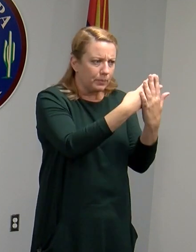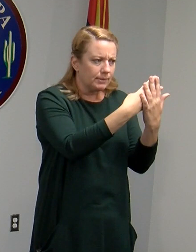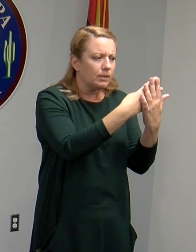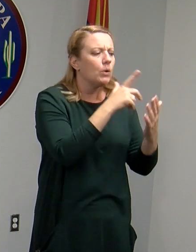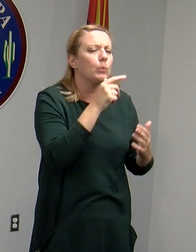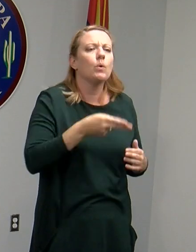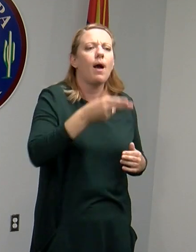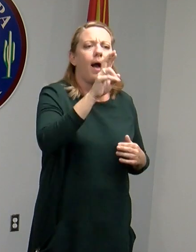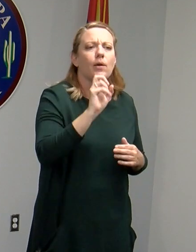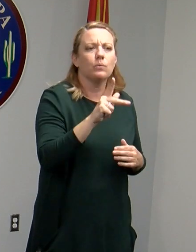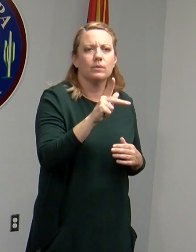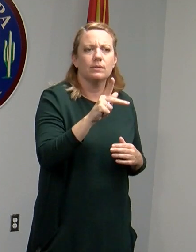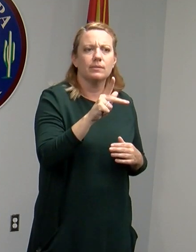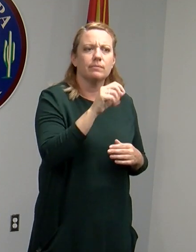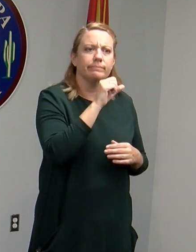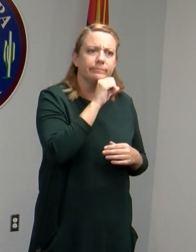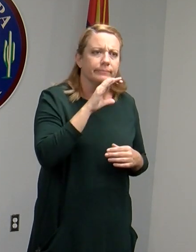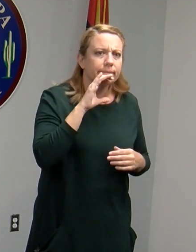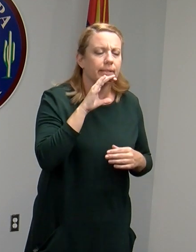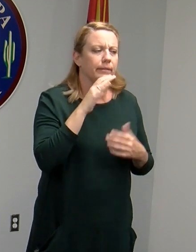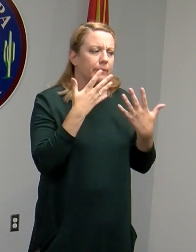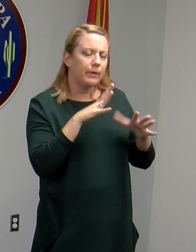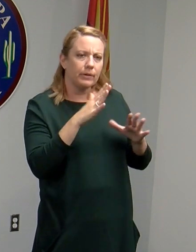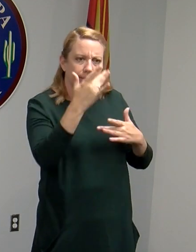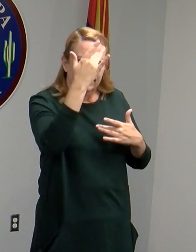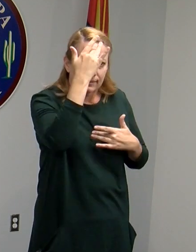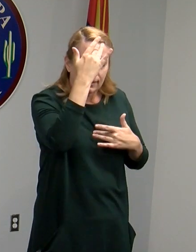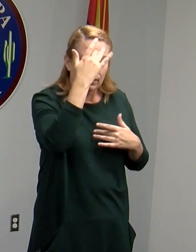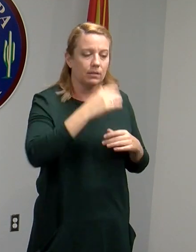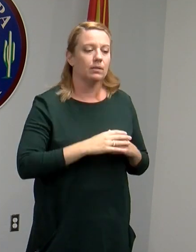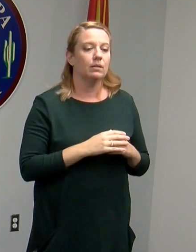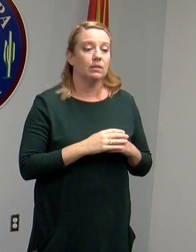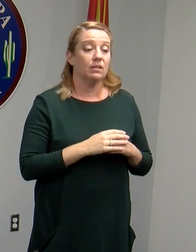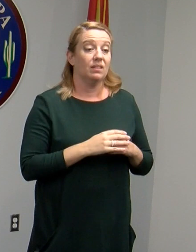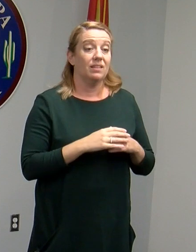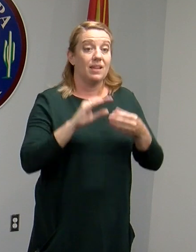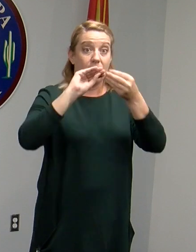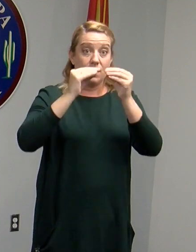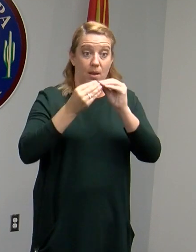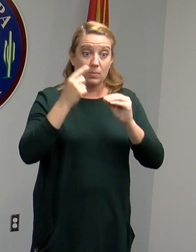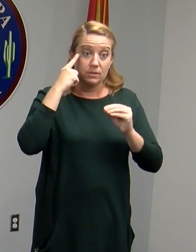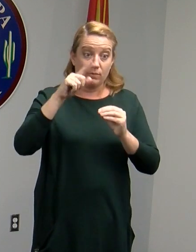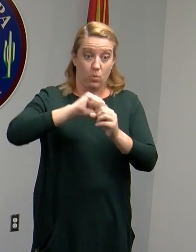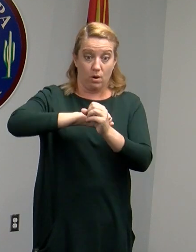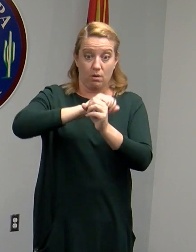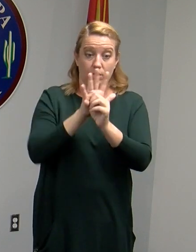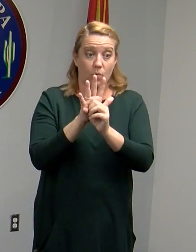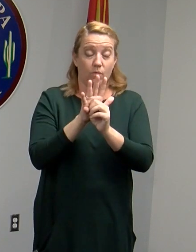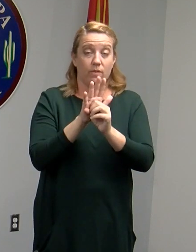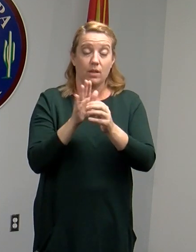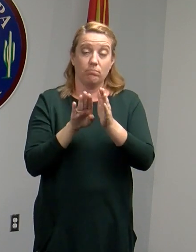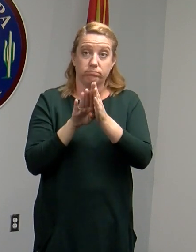as we've seen these positive cases build up, that we also need to do contact tracing within the